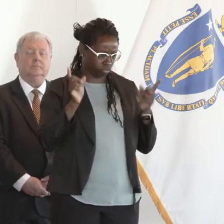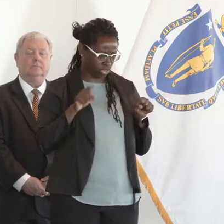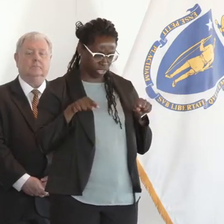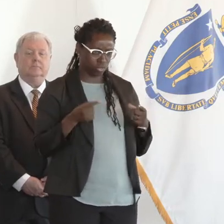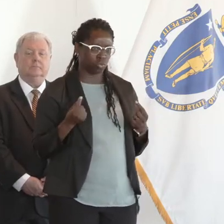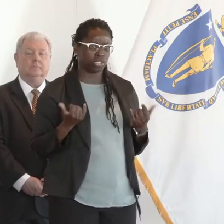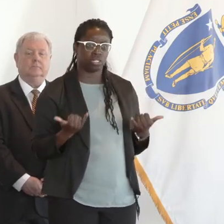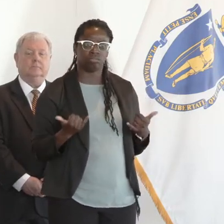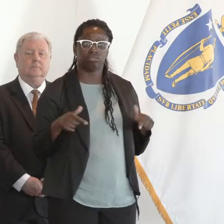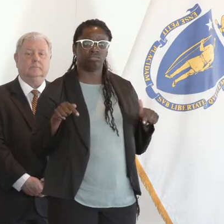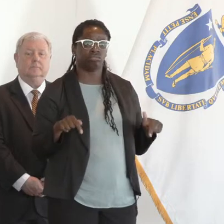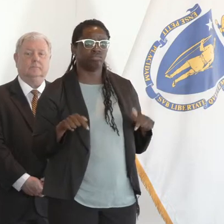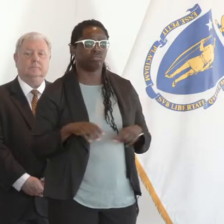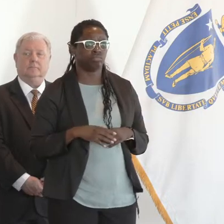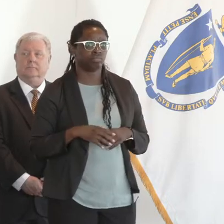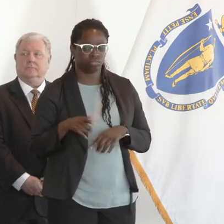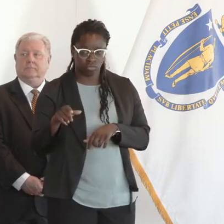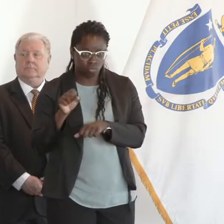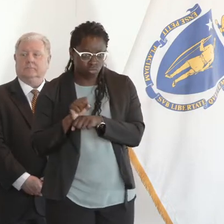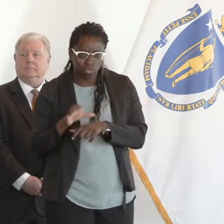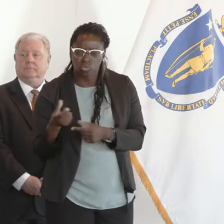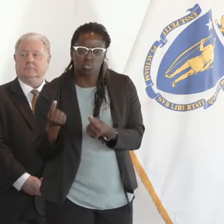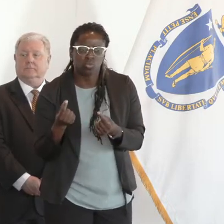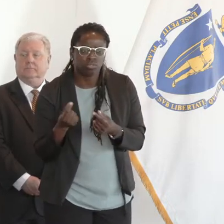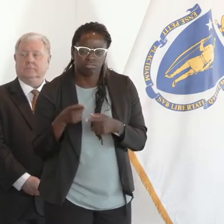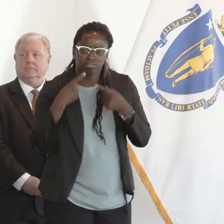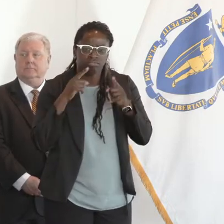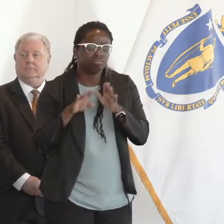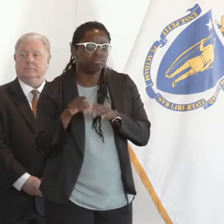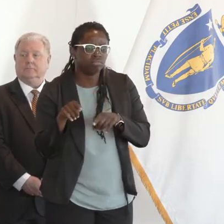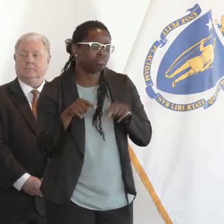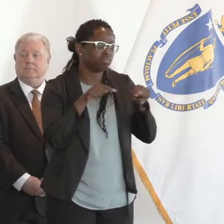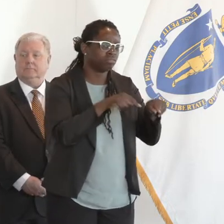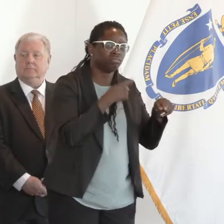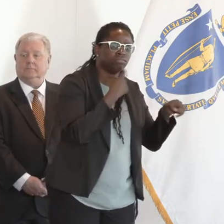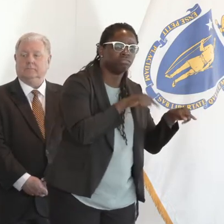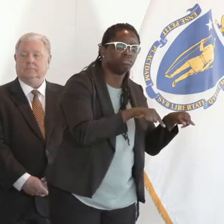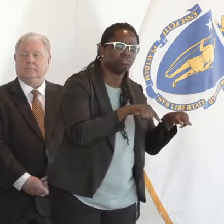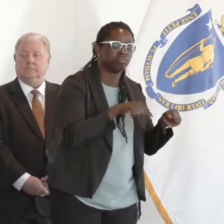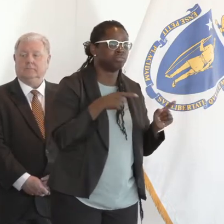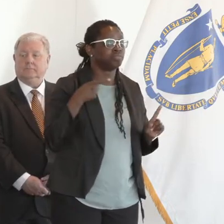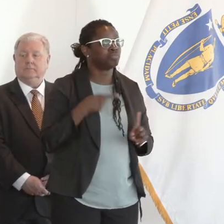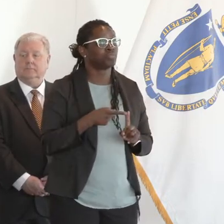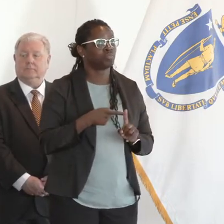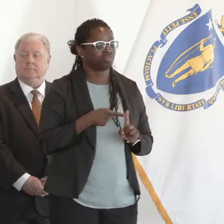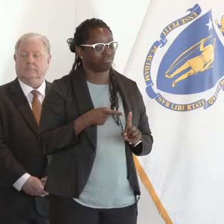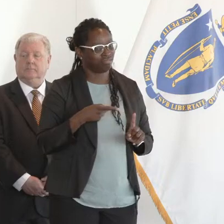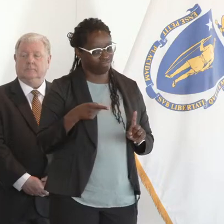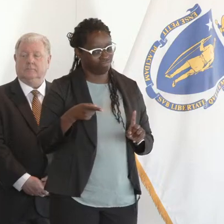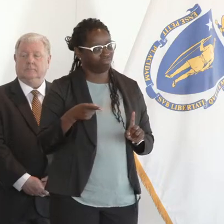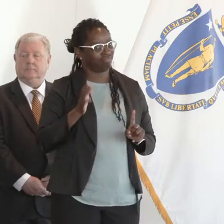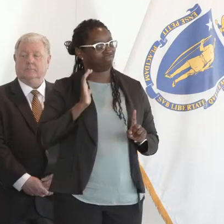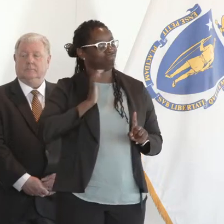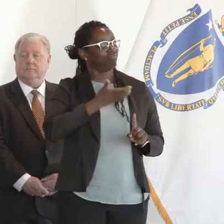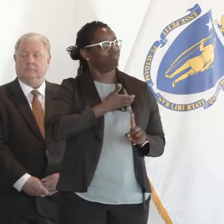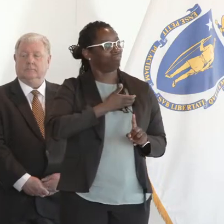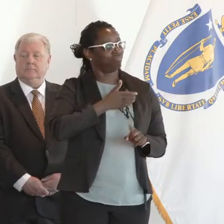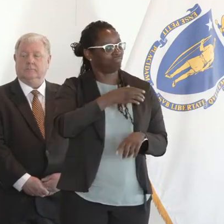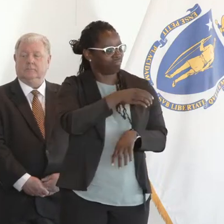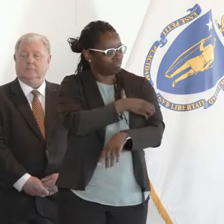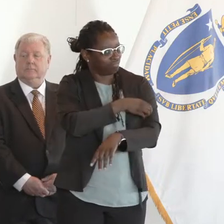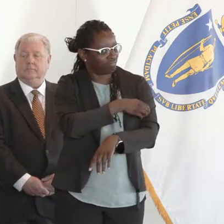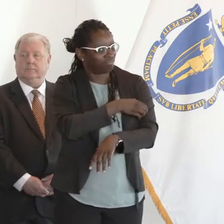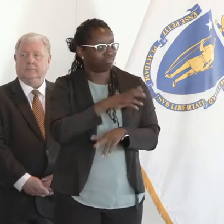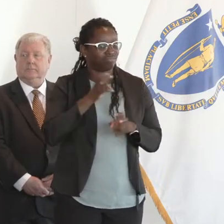the achievers. They are ours. Together, we have always been a powerhouse for innovation and progress, and leaders